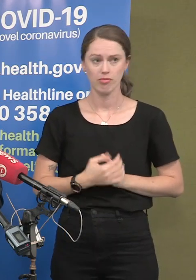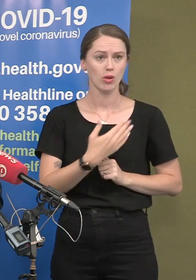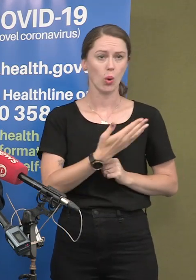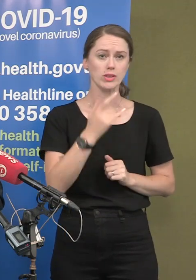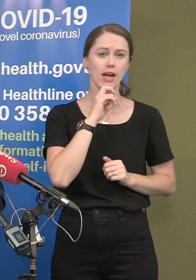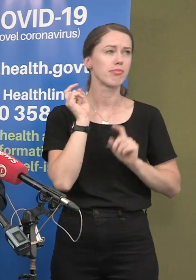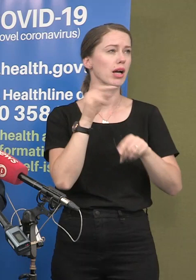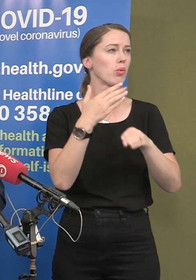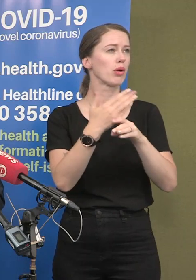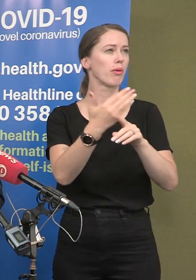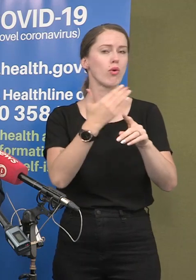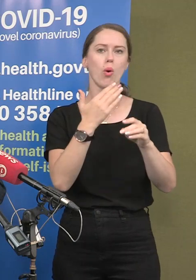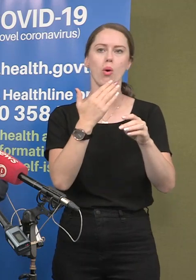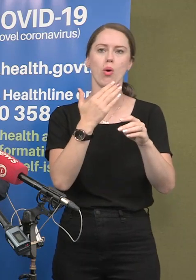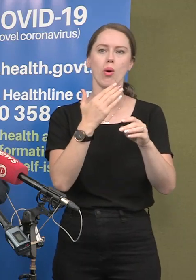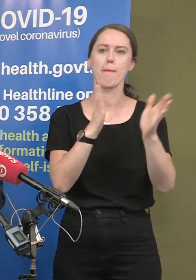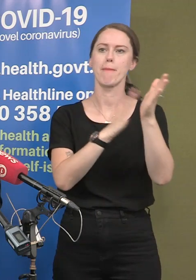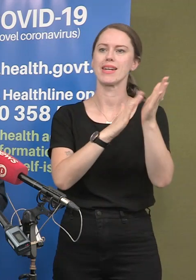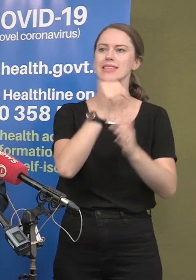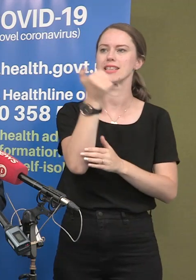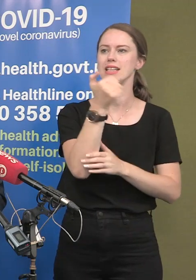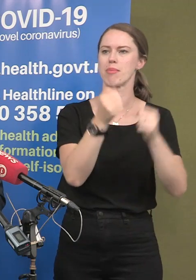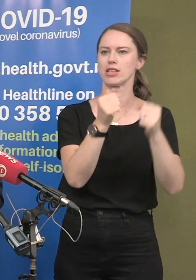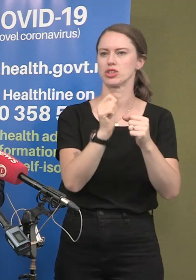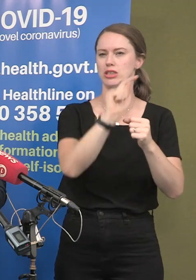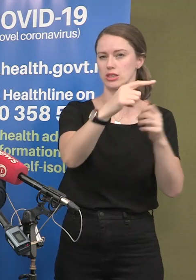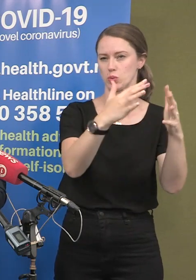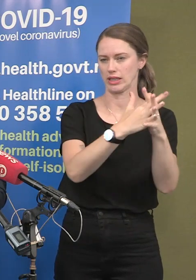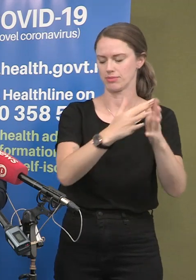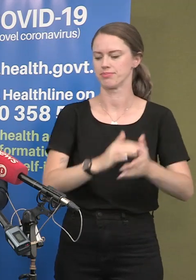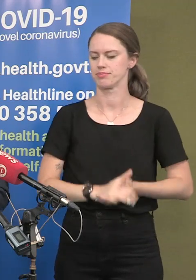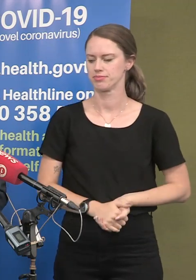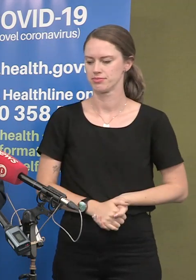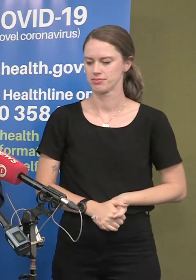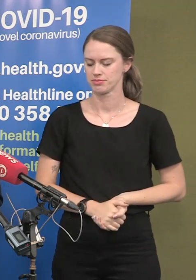will be back at work by Monday, the 16th of March, which is a week today.